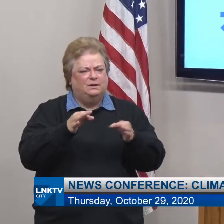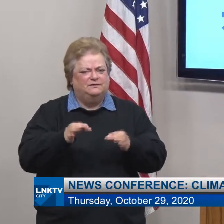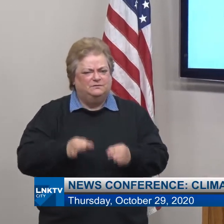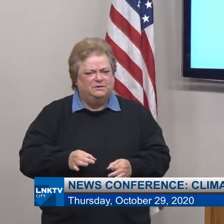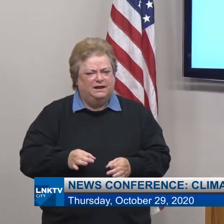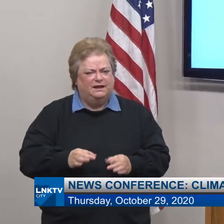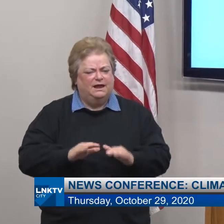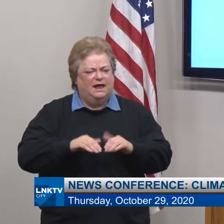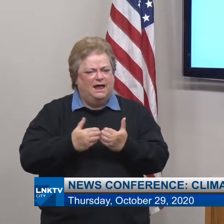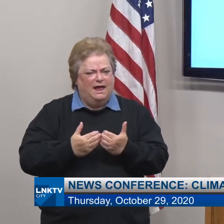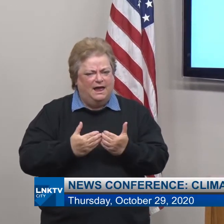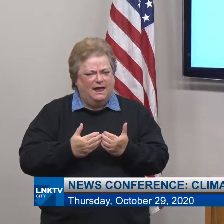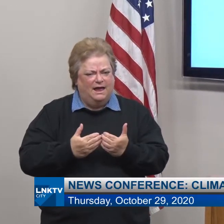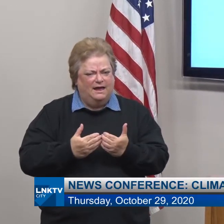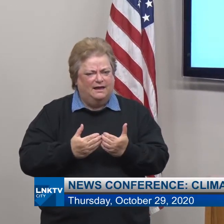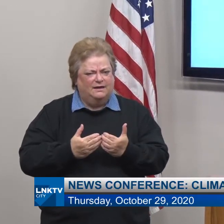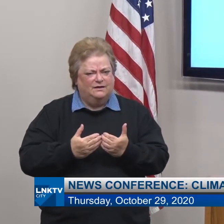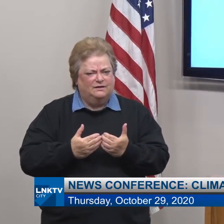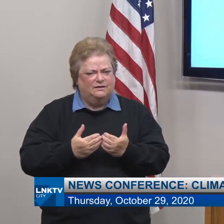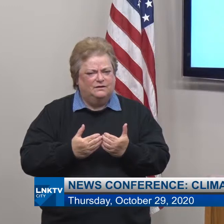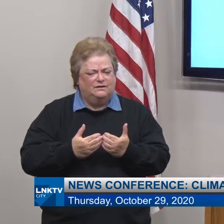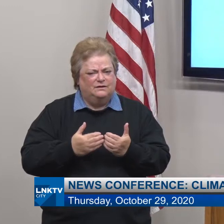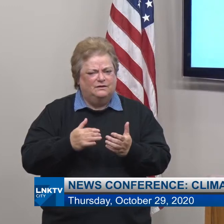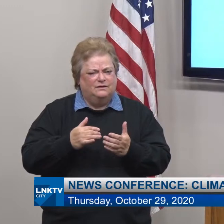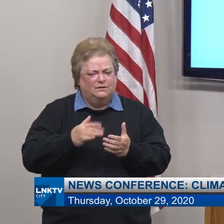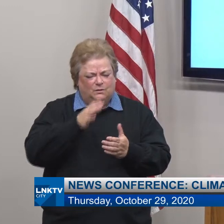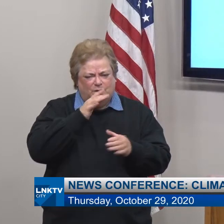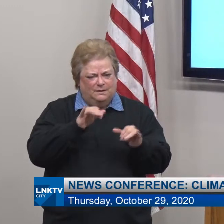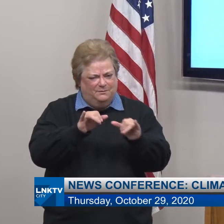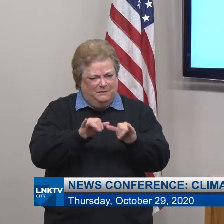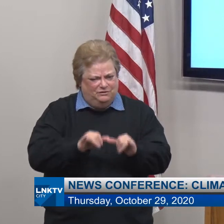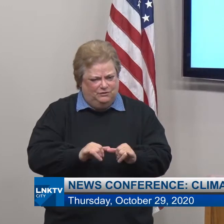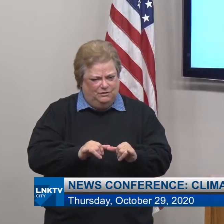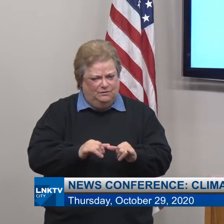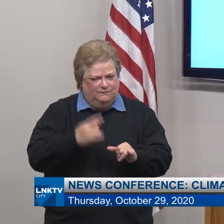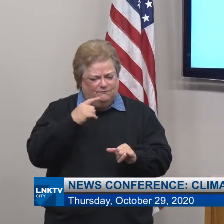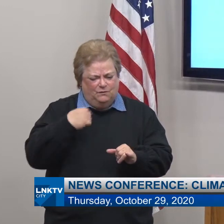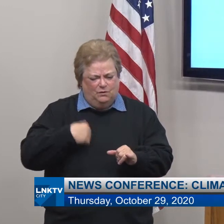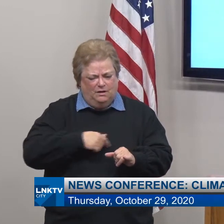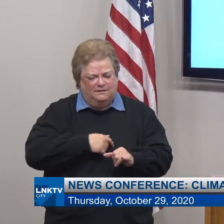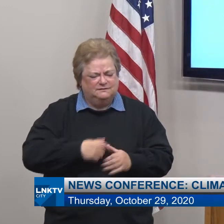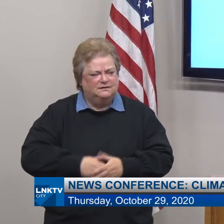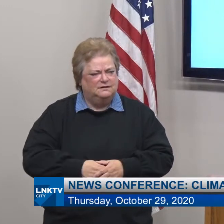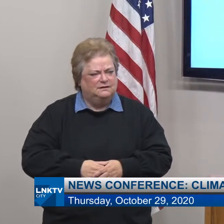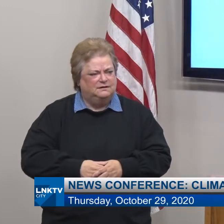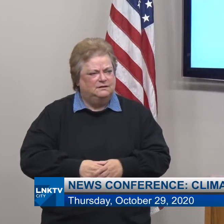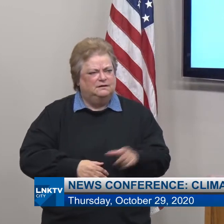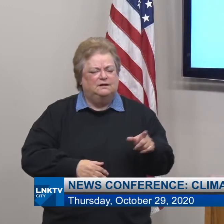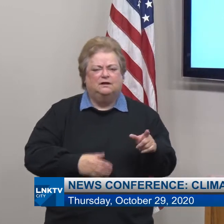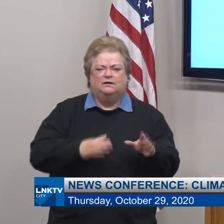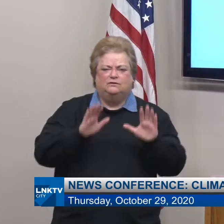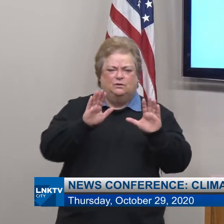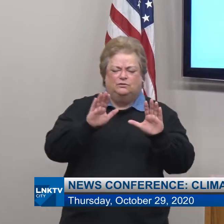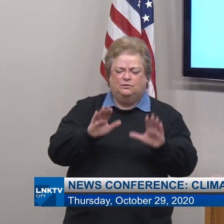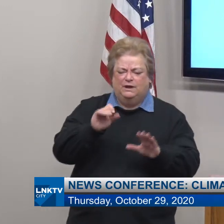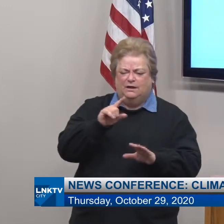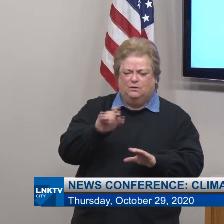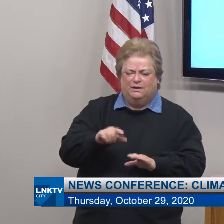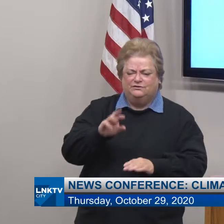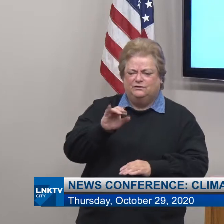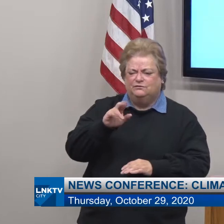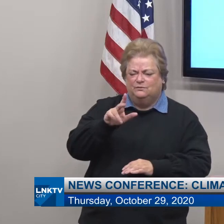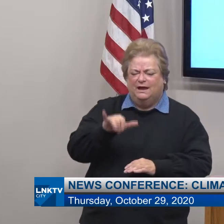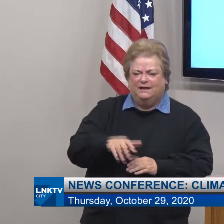how it's measured for those that may not be as familiar, that would help too. Sure. And those are great questions, Riley. Thank